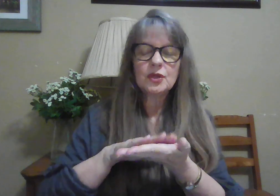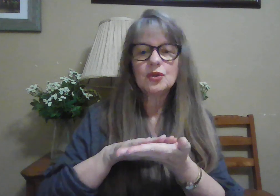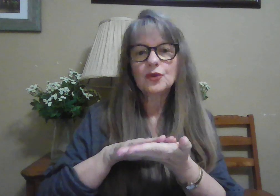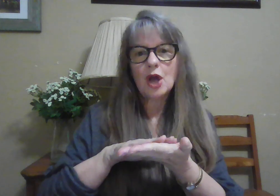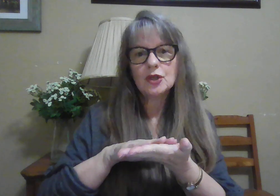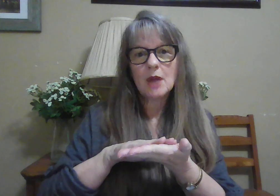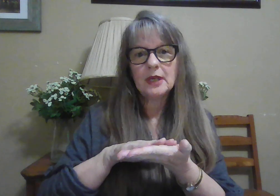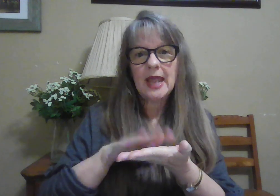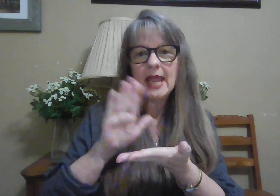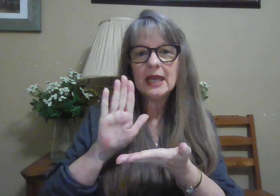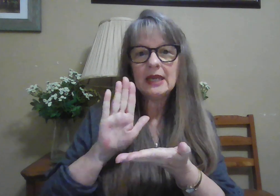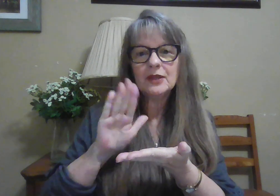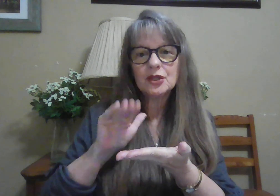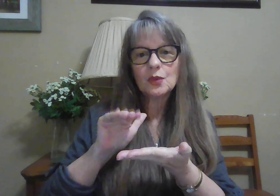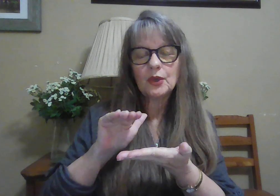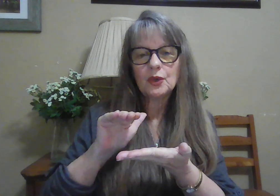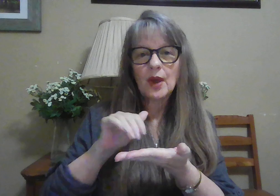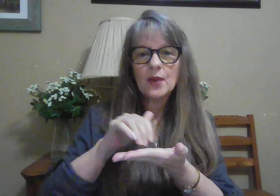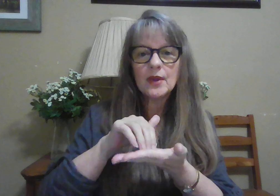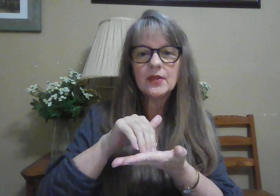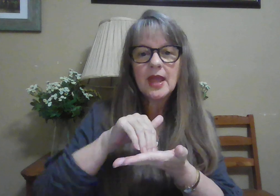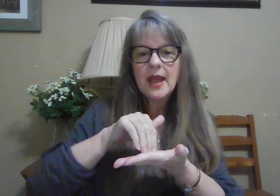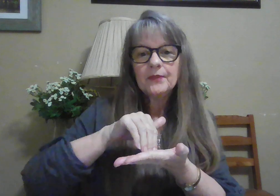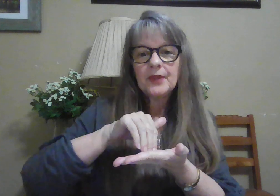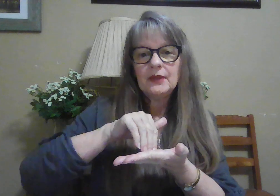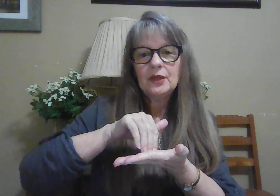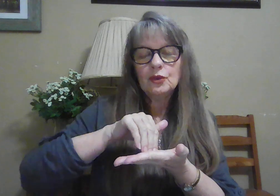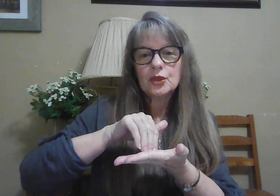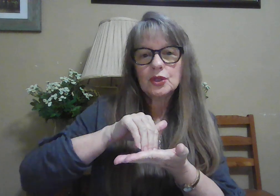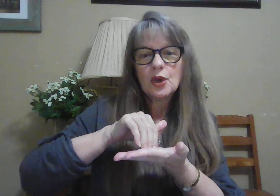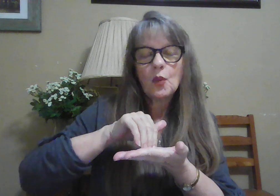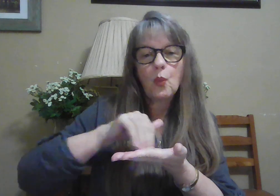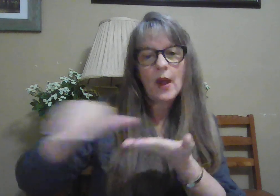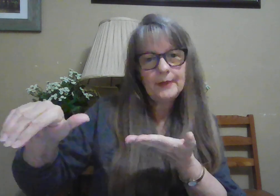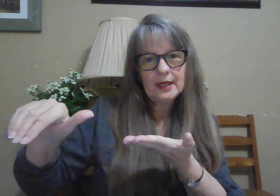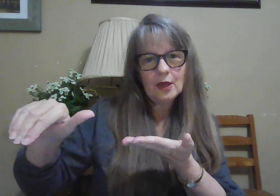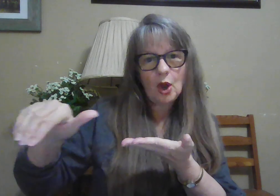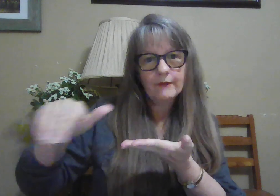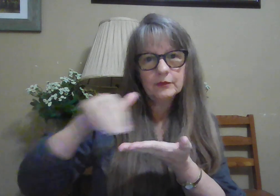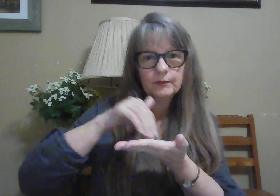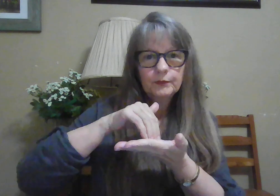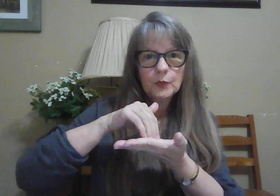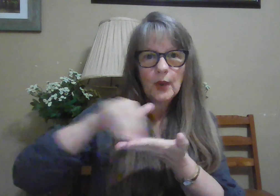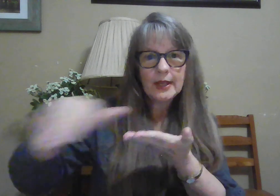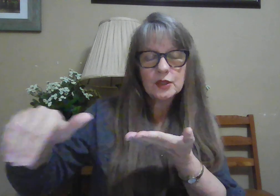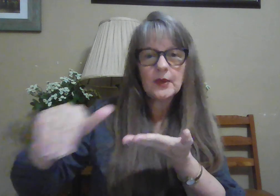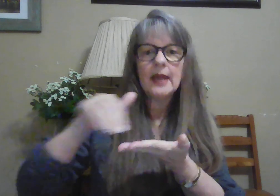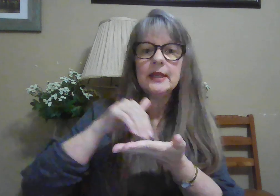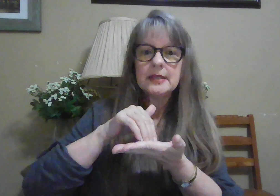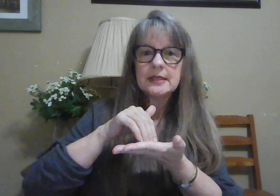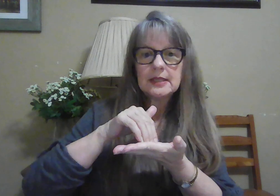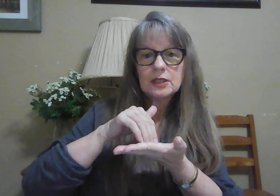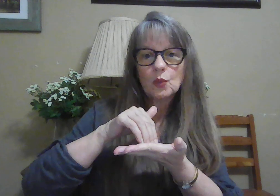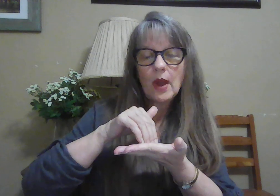is your non-dominant hand, and this is the one you write with, and then you're just wiping it off, right? So it's to wipe